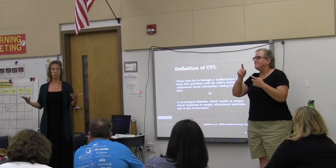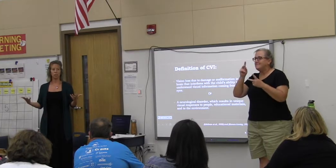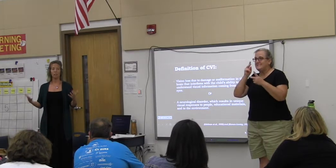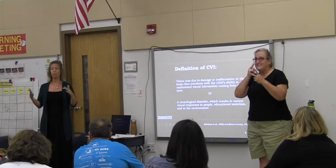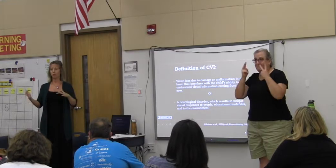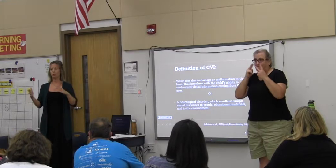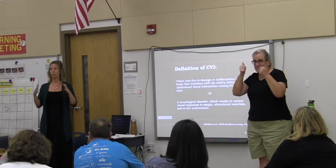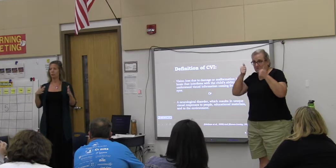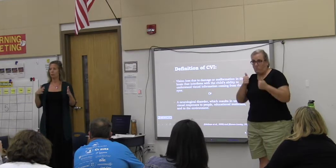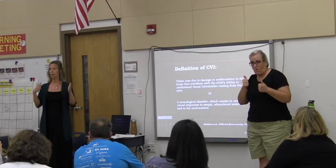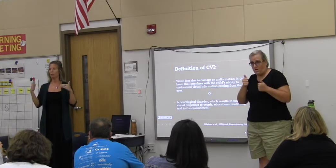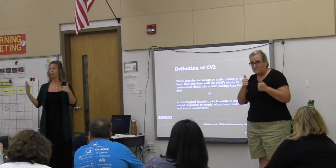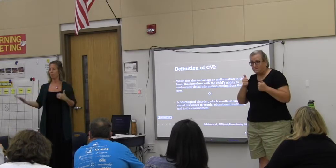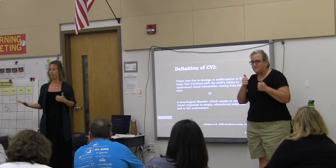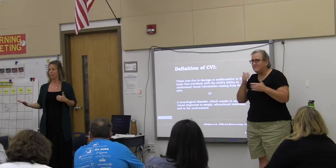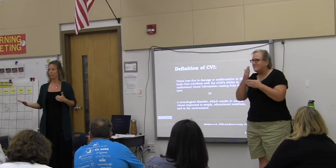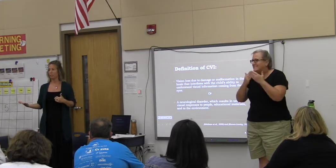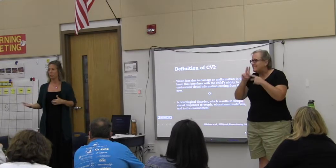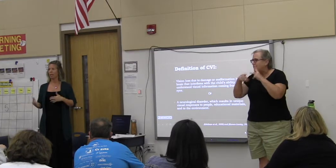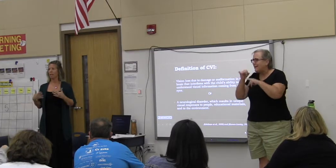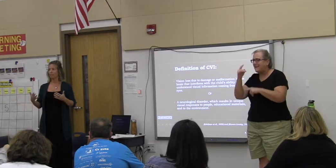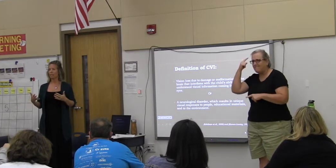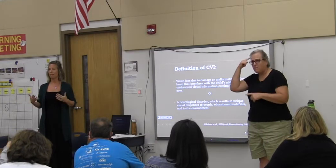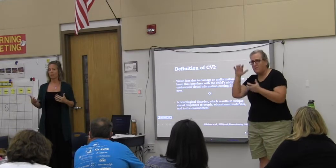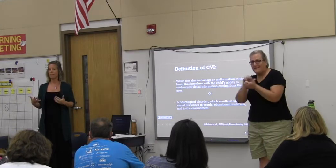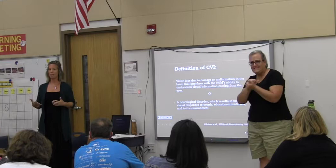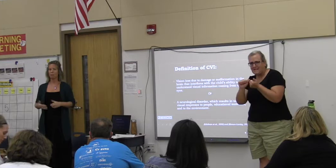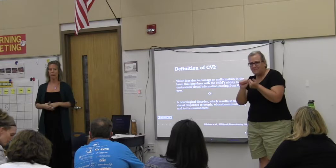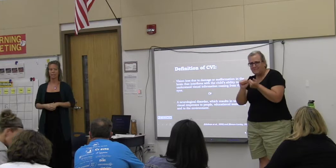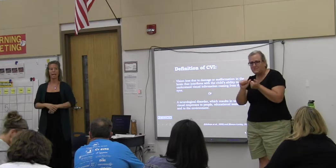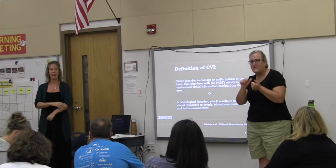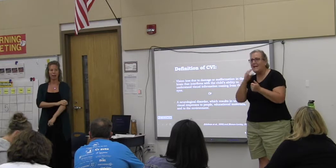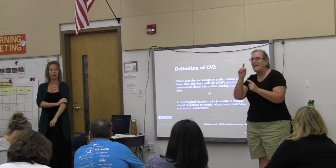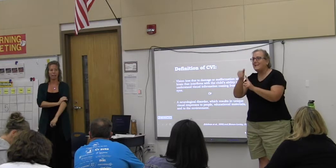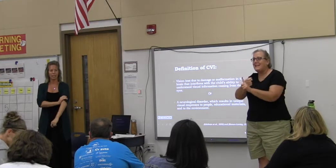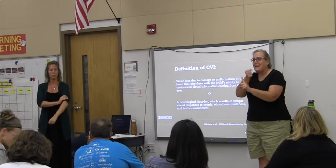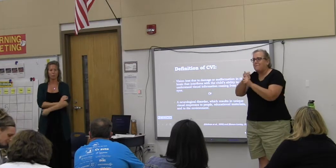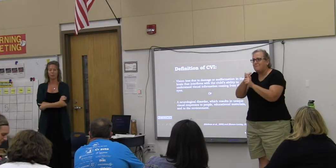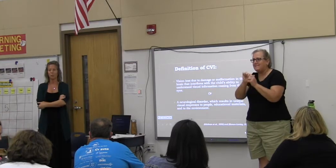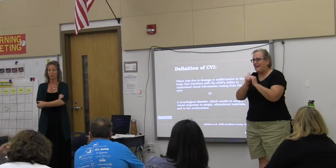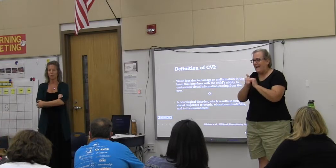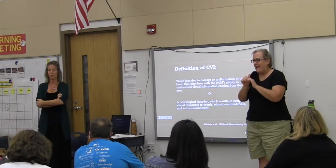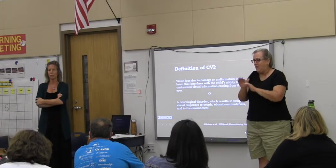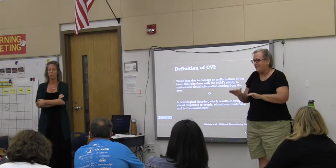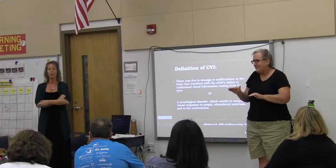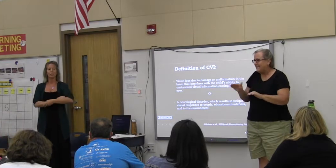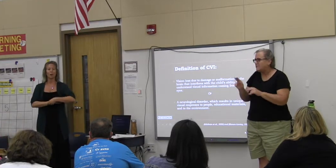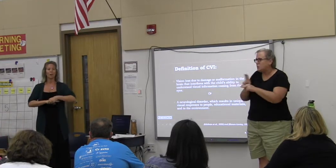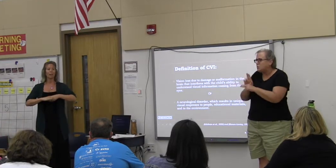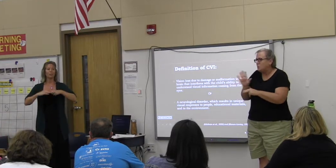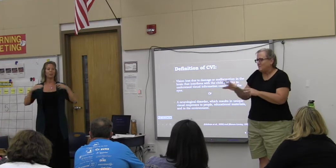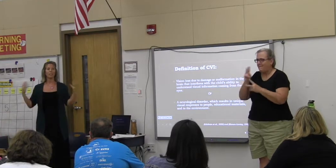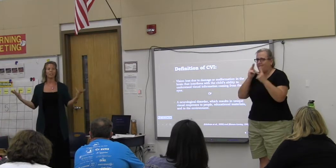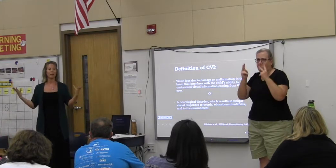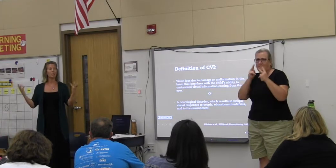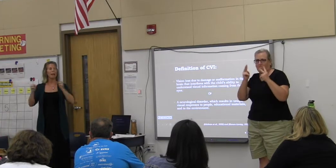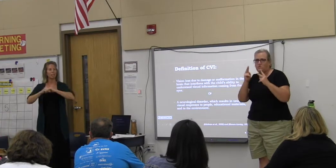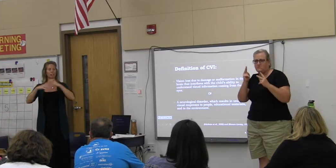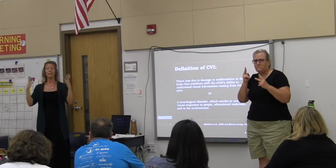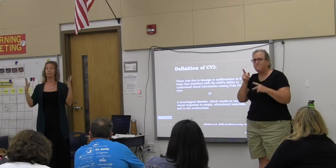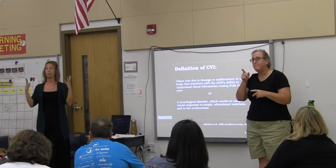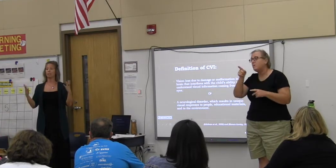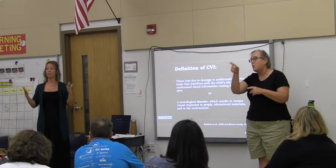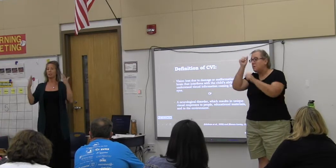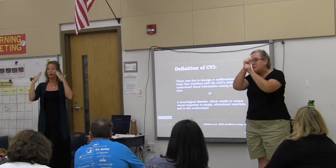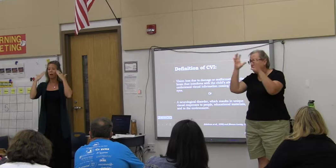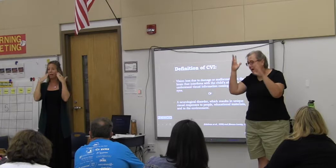vision loss due to some type of brain damage, and it's going to really impact how our kiddos use their vision. So if you can